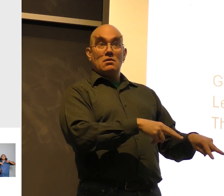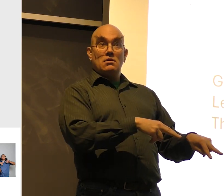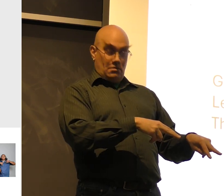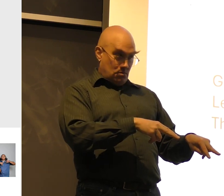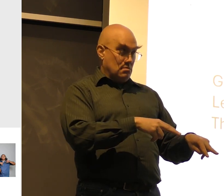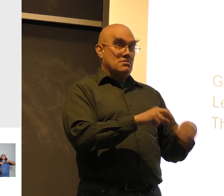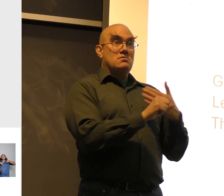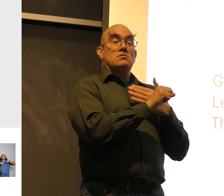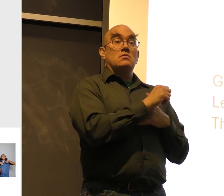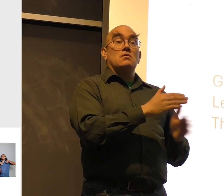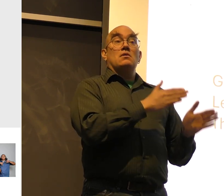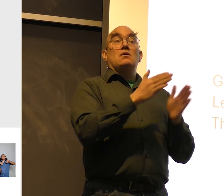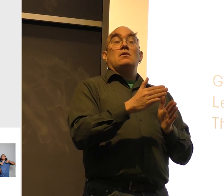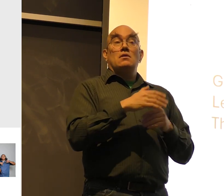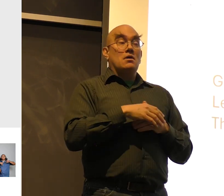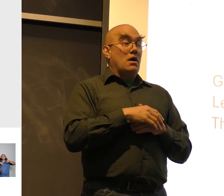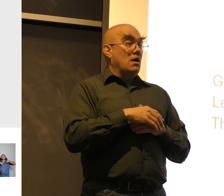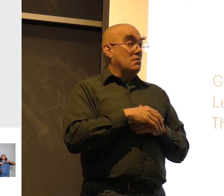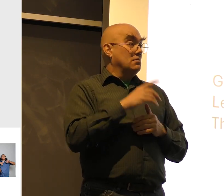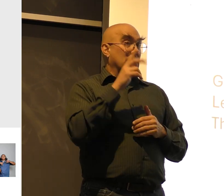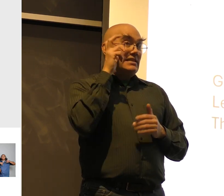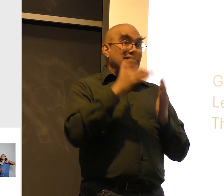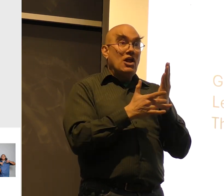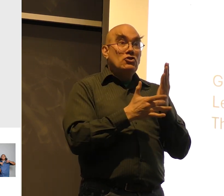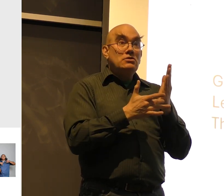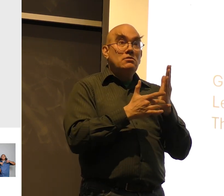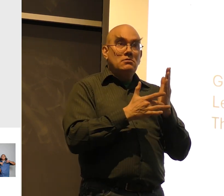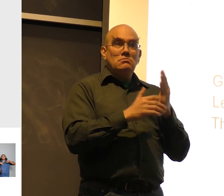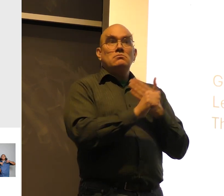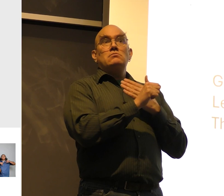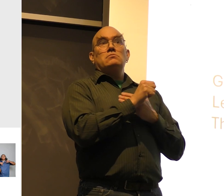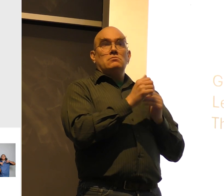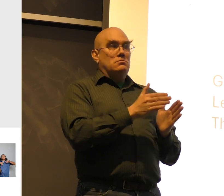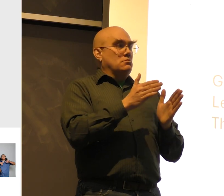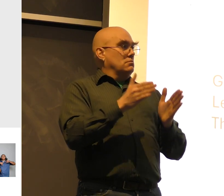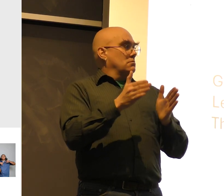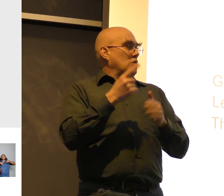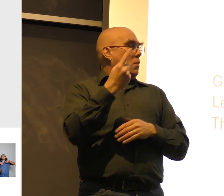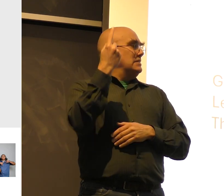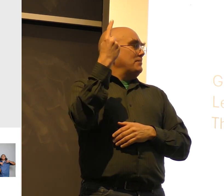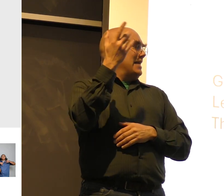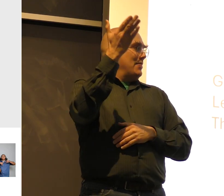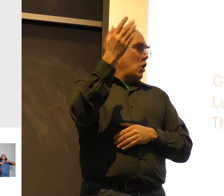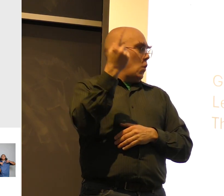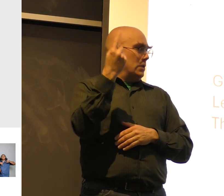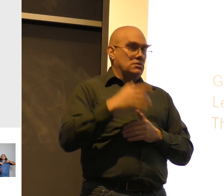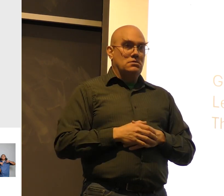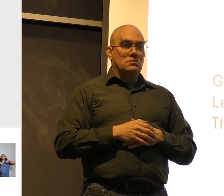Before, ASL was not looked at, was looked down on, and then hearing technology became a danger. There's always